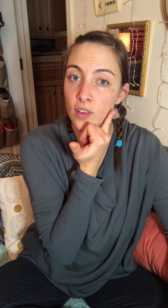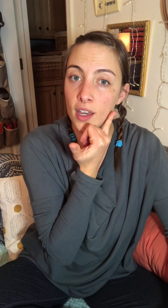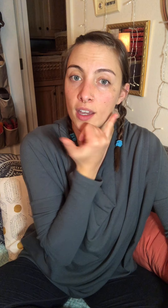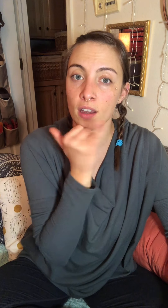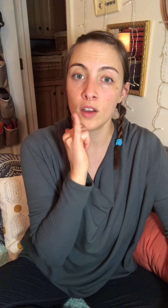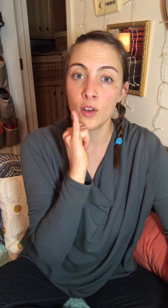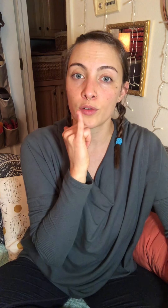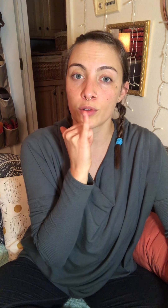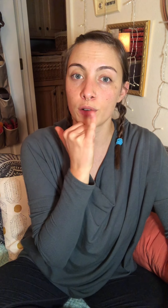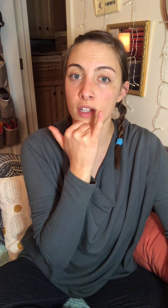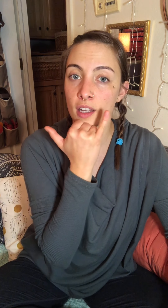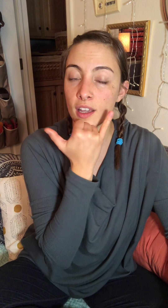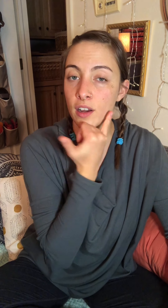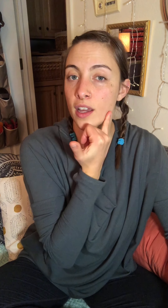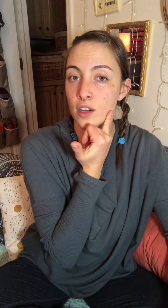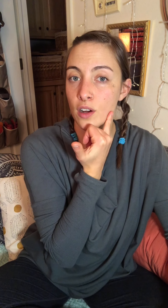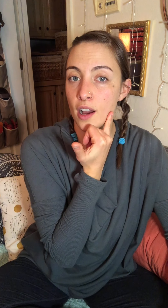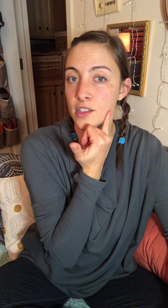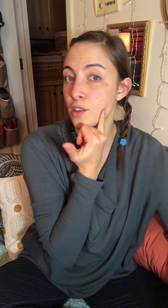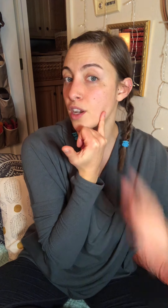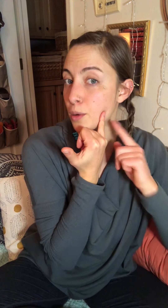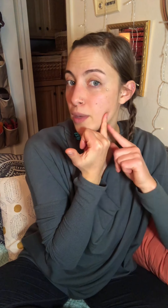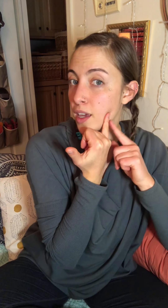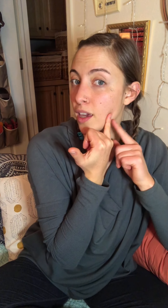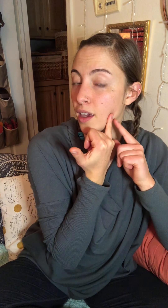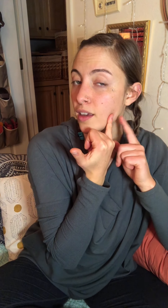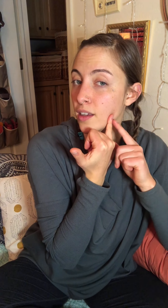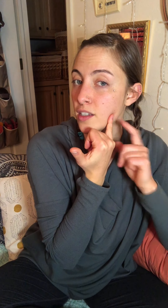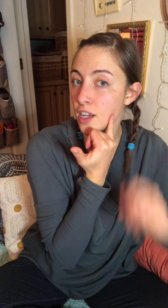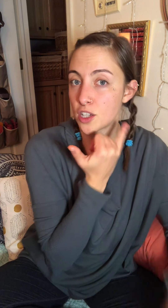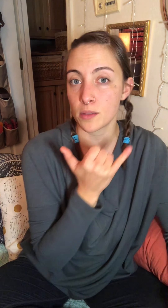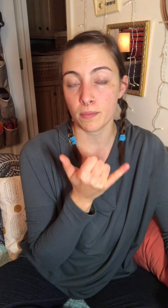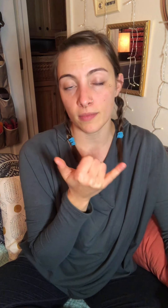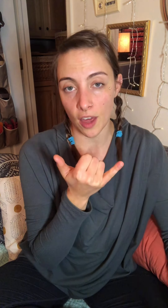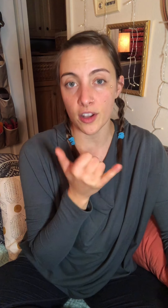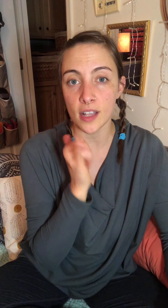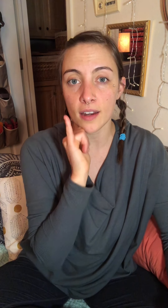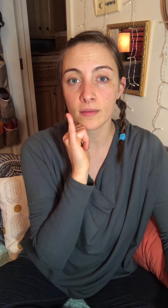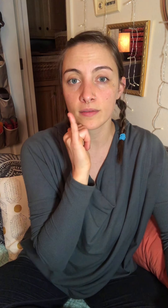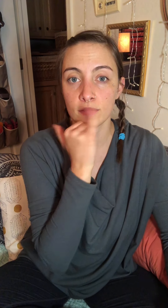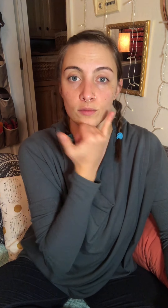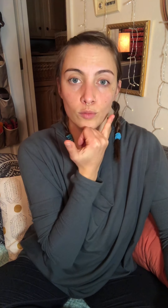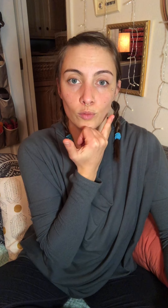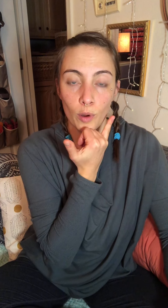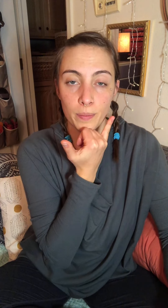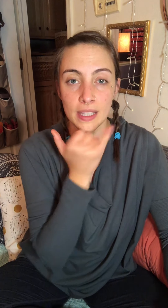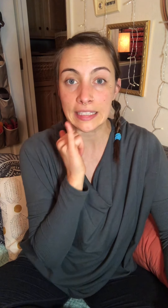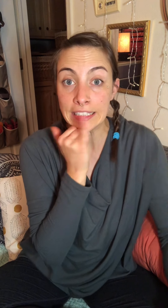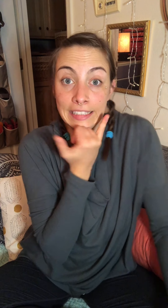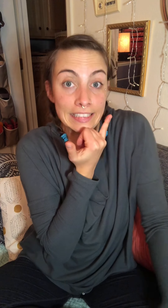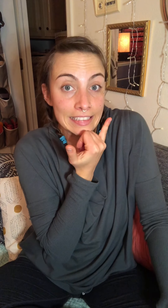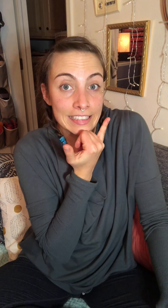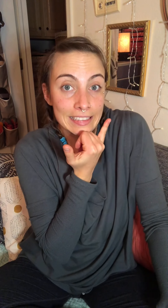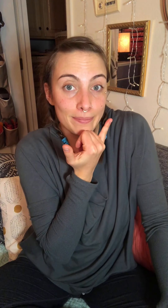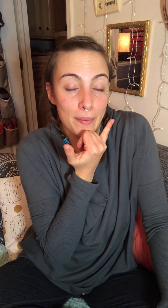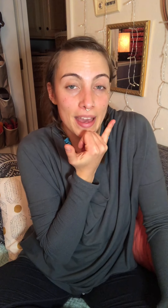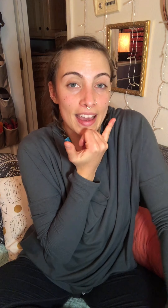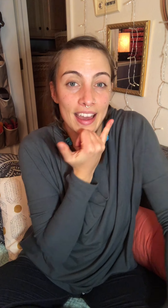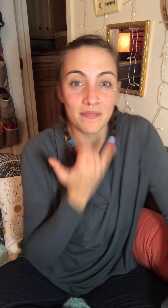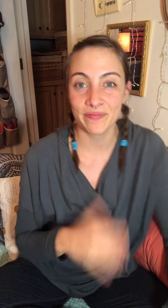moving, rotating your hand across so then your pinky touches the other side. Whoops, my bad. I